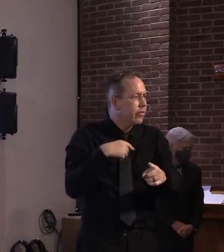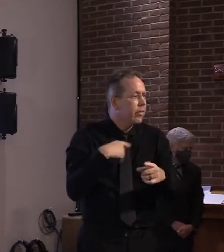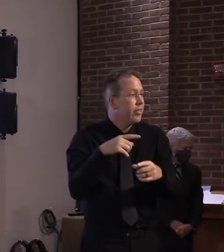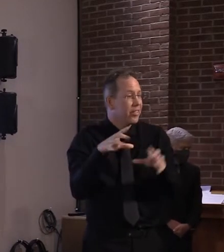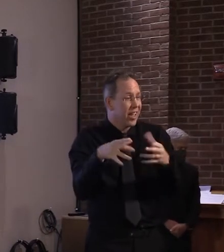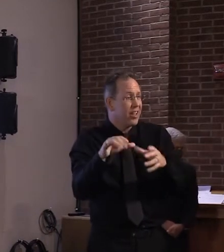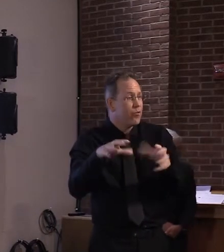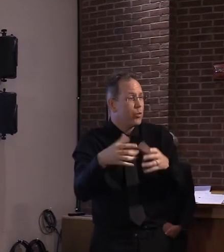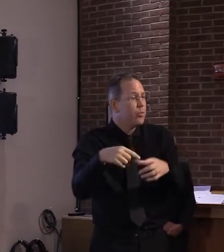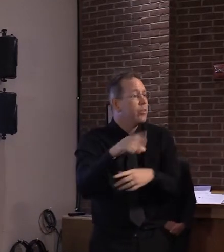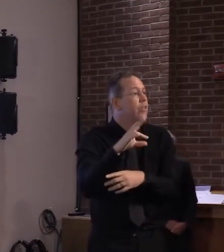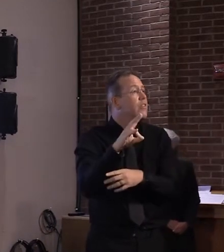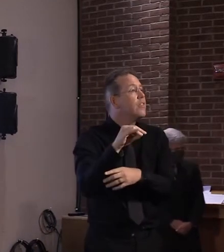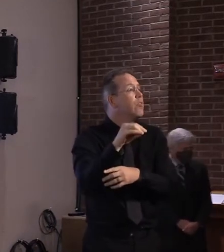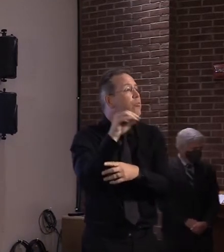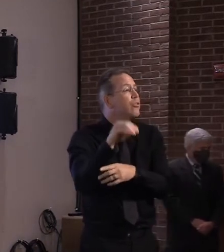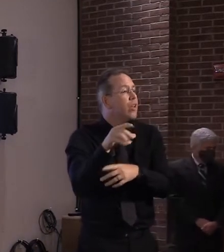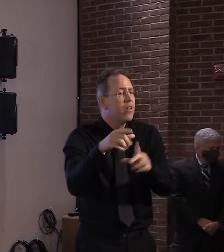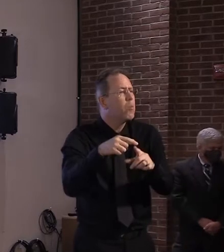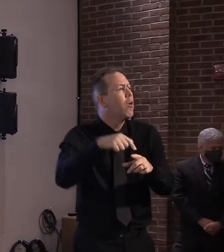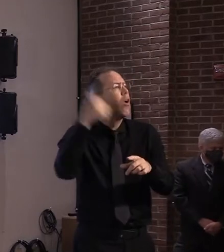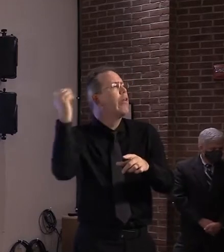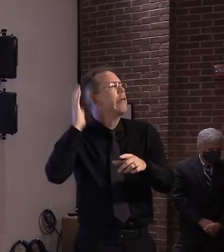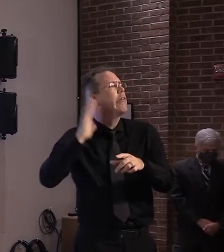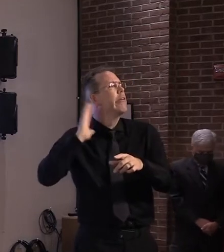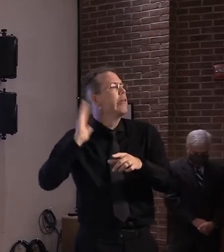predominant increase in cases in the state.